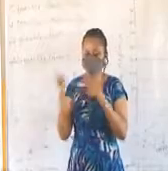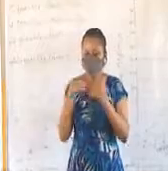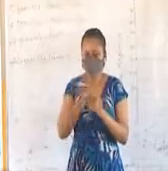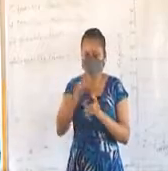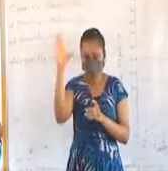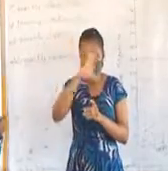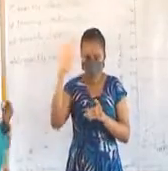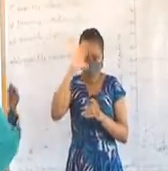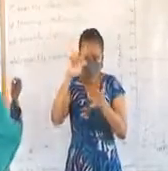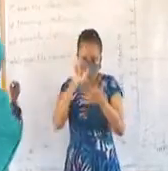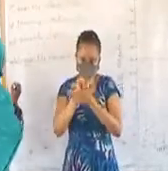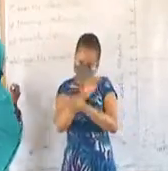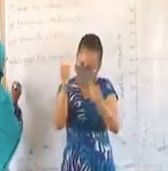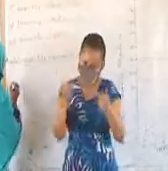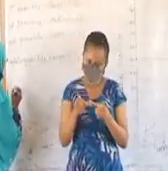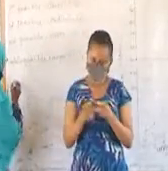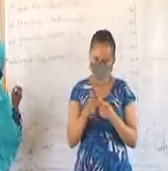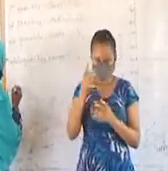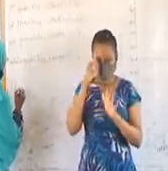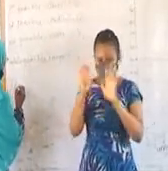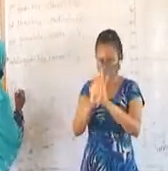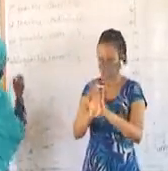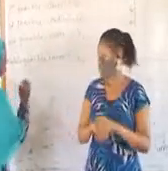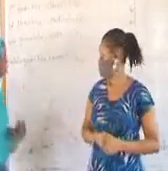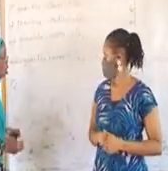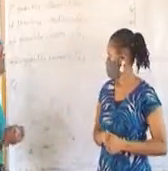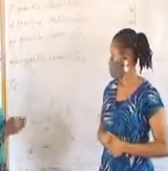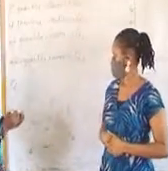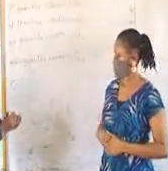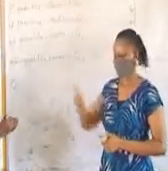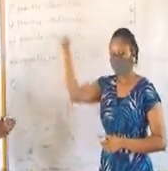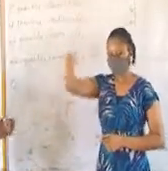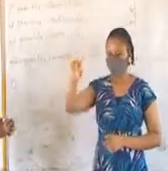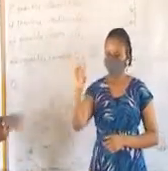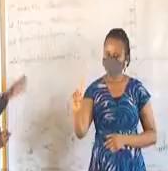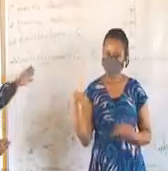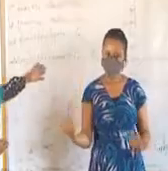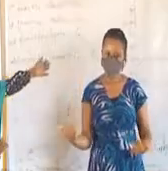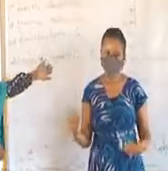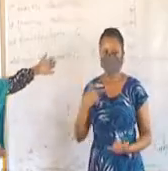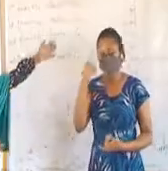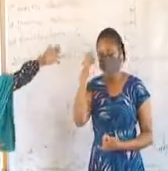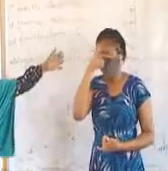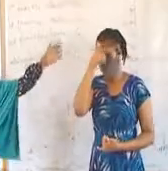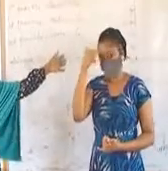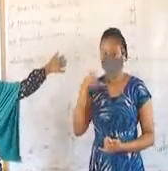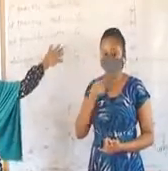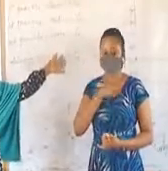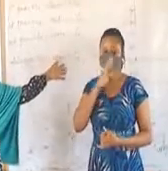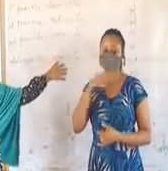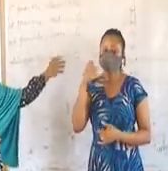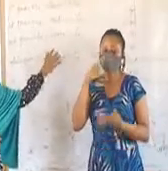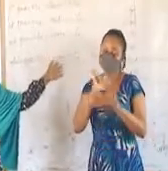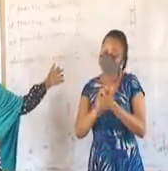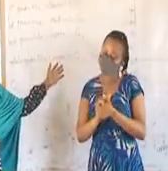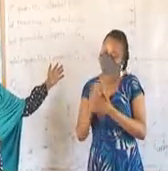position? The first quartile, which is Q1, because we are told that interquartile range is the difference between the first